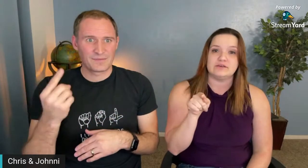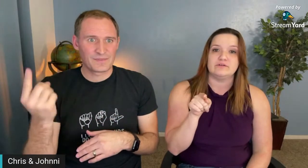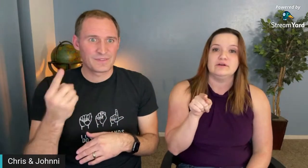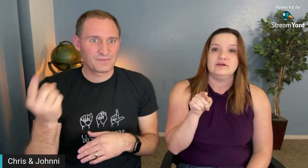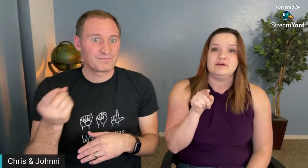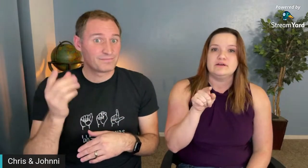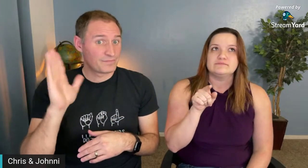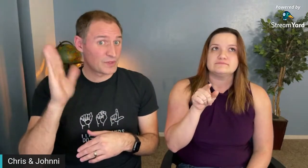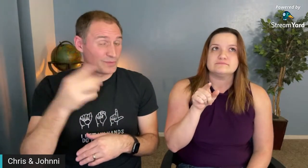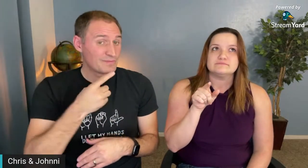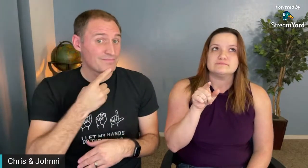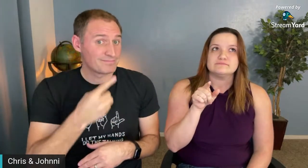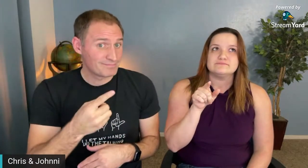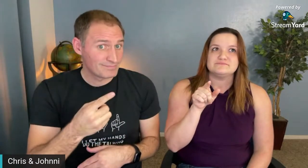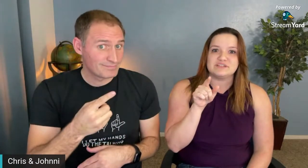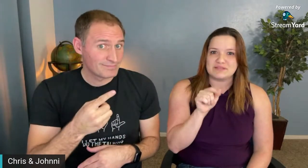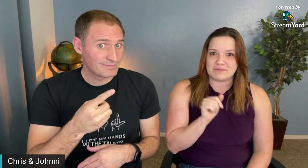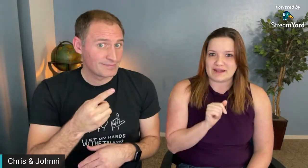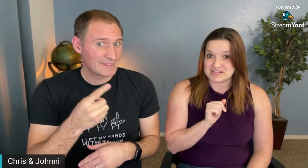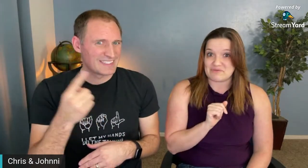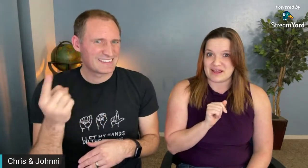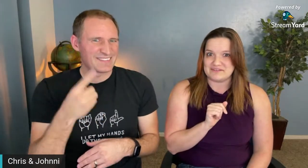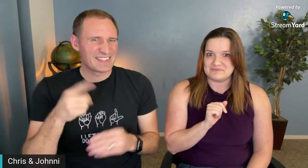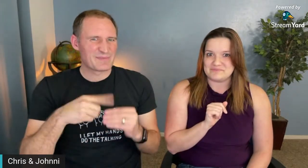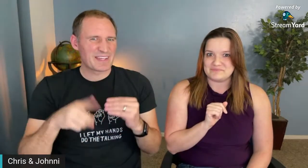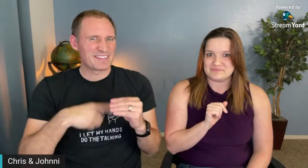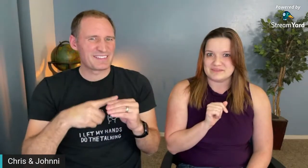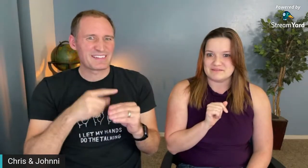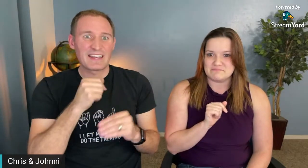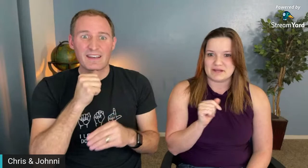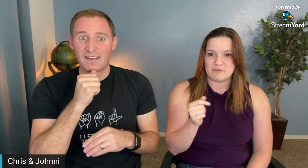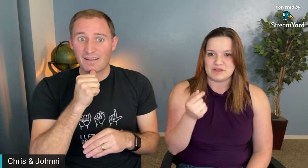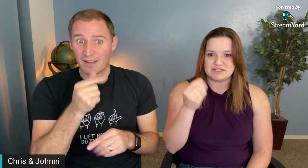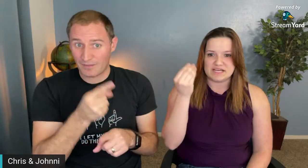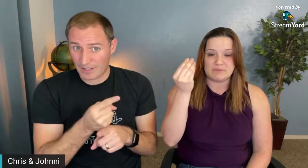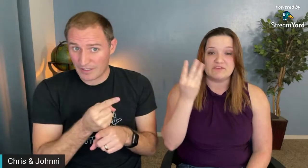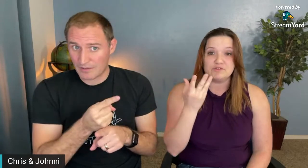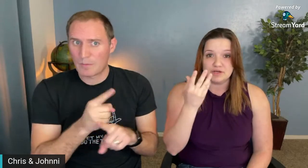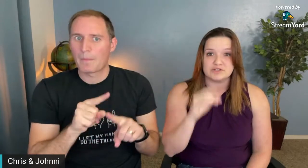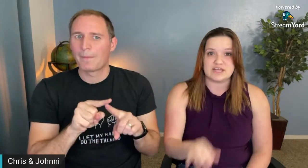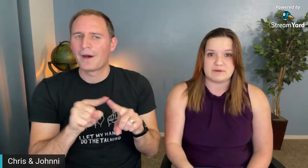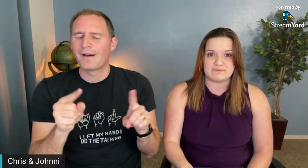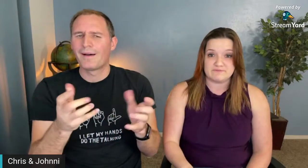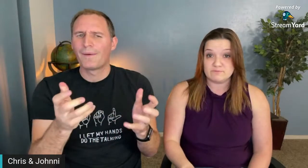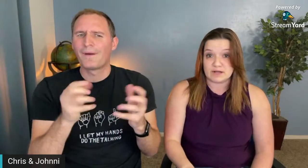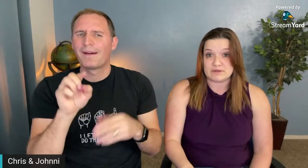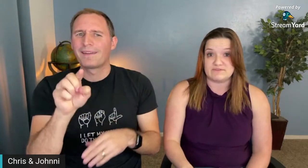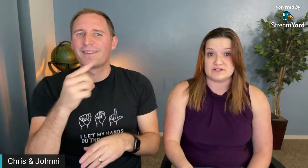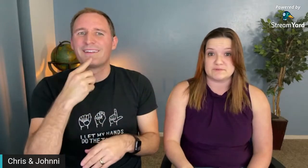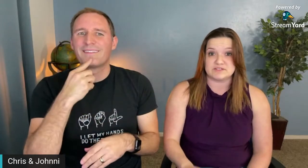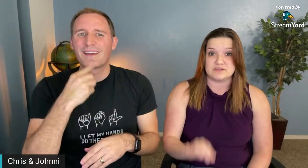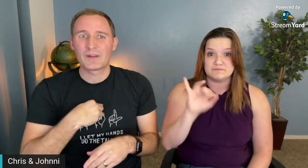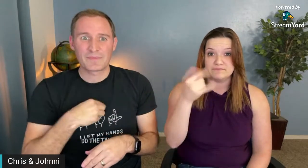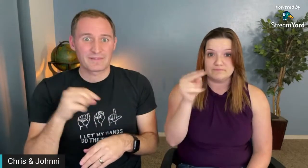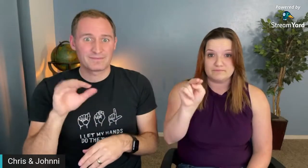you something about it's not right. But I want you to tell me if you understand what I'm going to fingerspell to you.